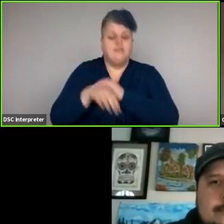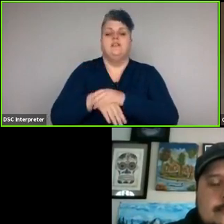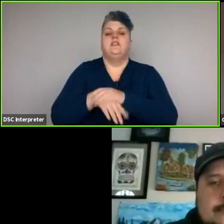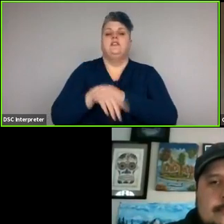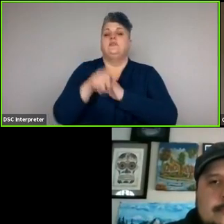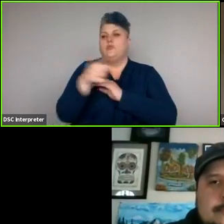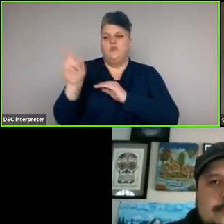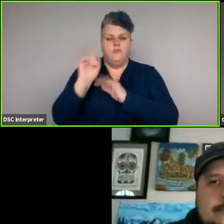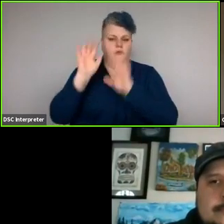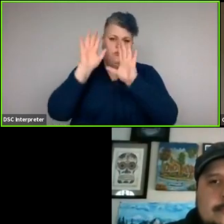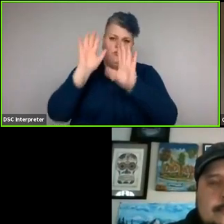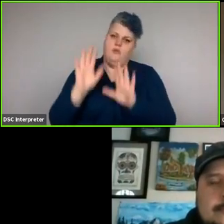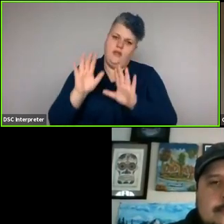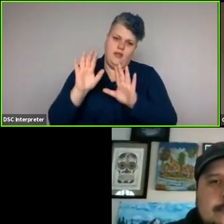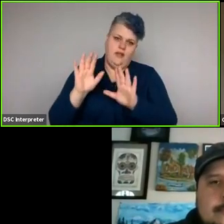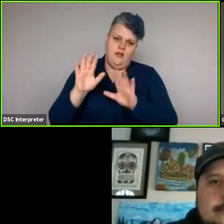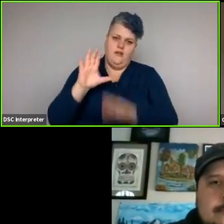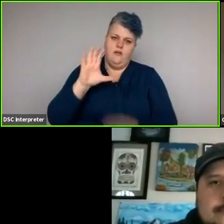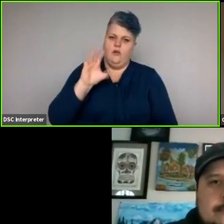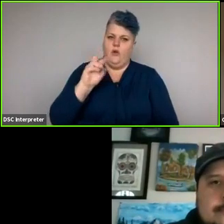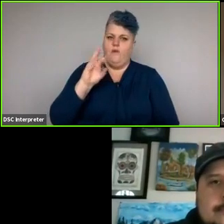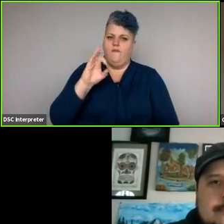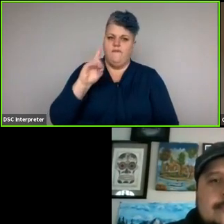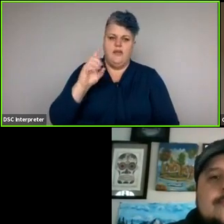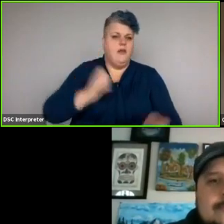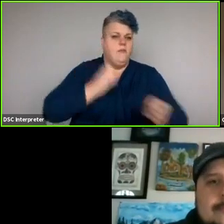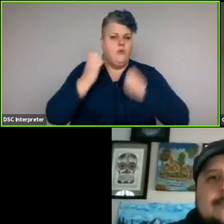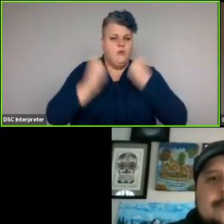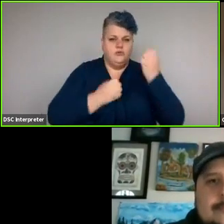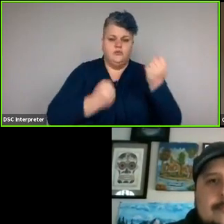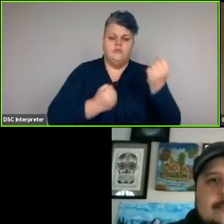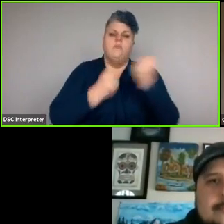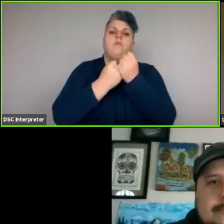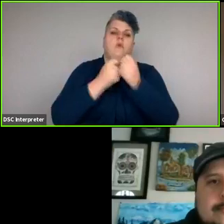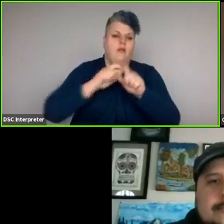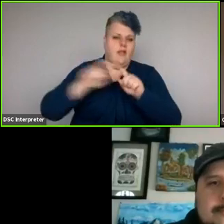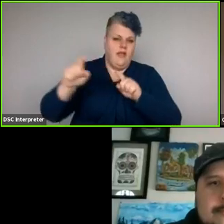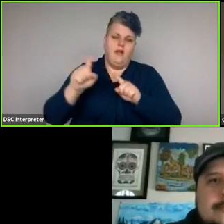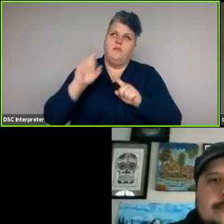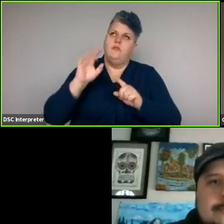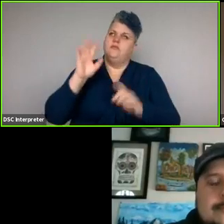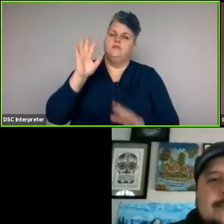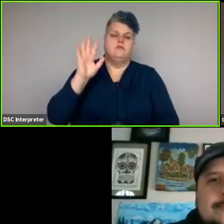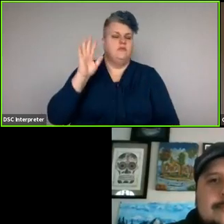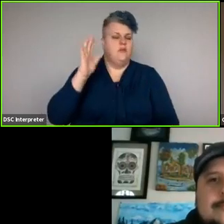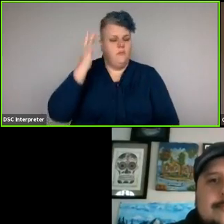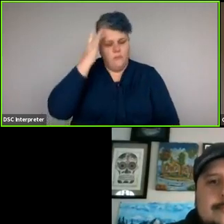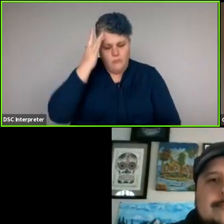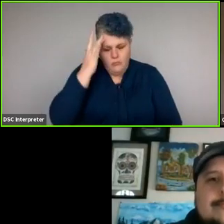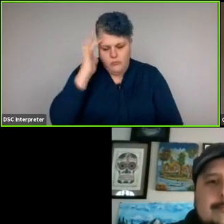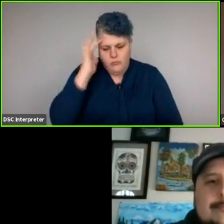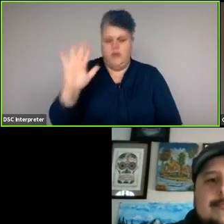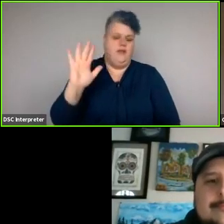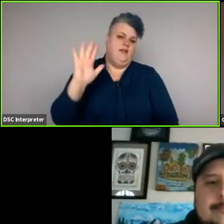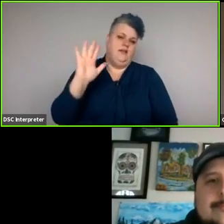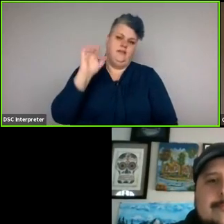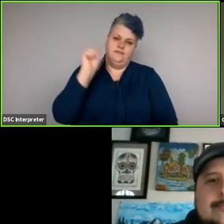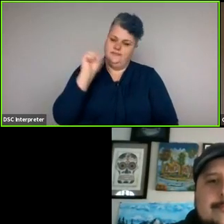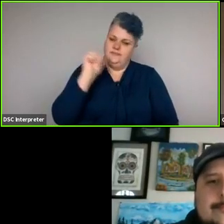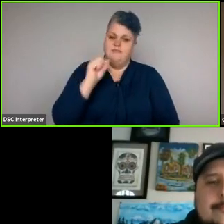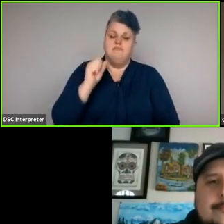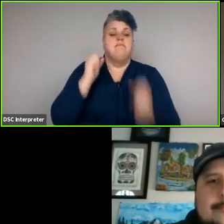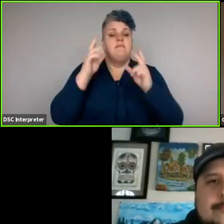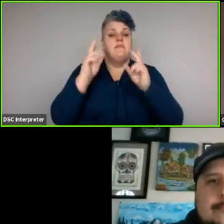amazing job. That COVID emotional support line was a brilliant idea. And I know, a lot of